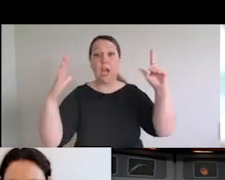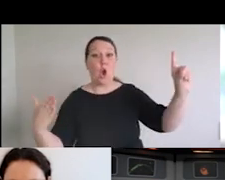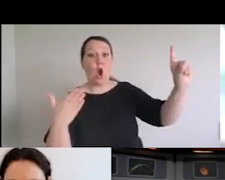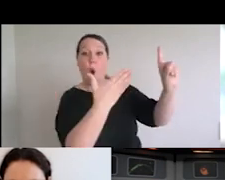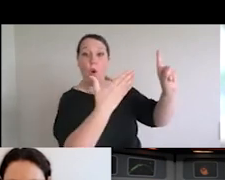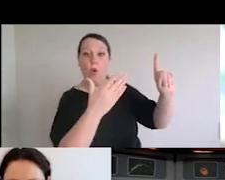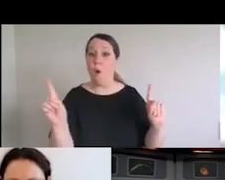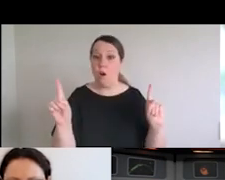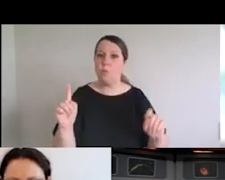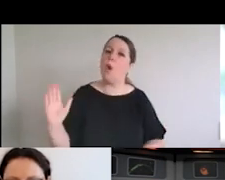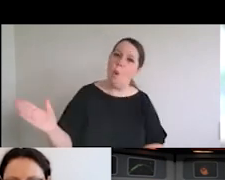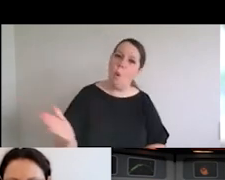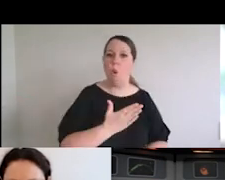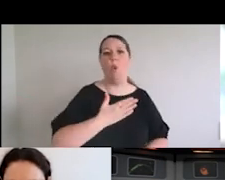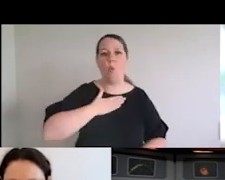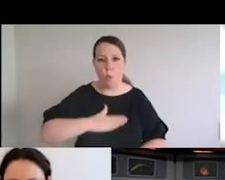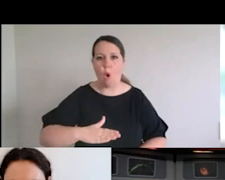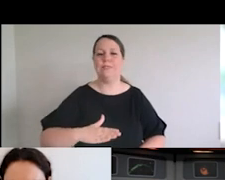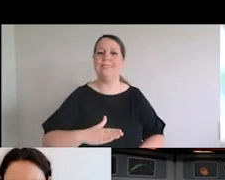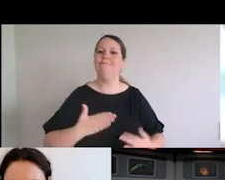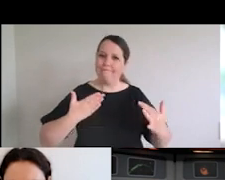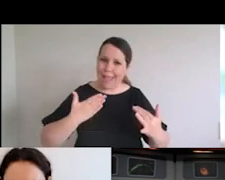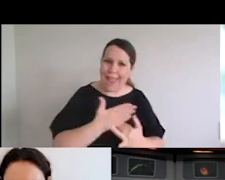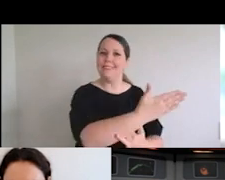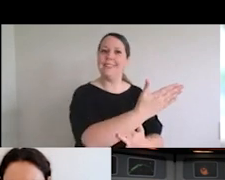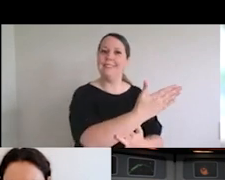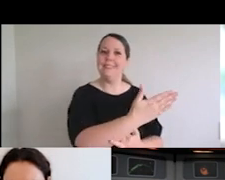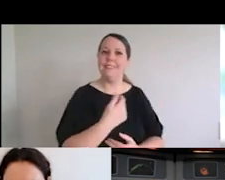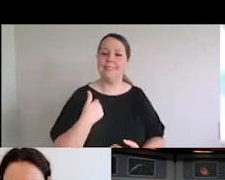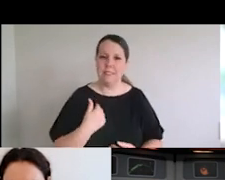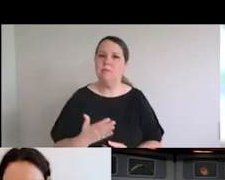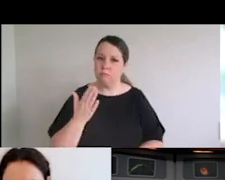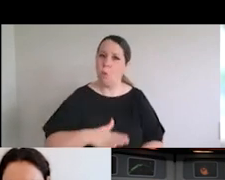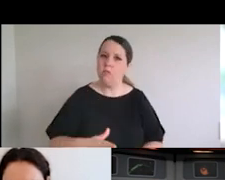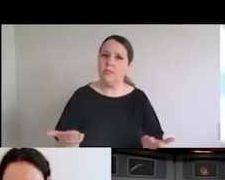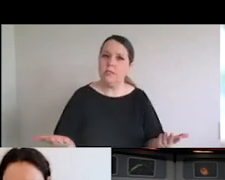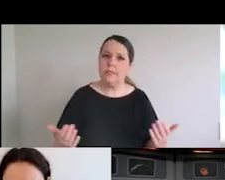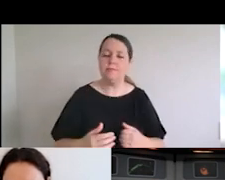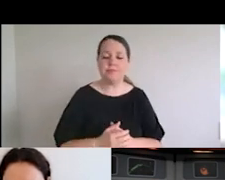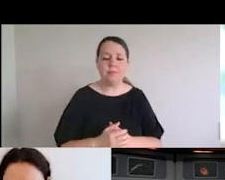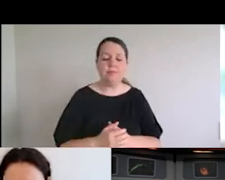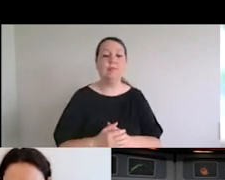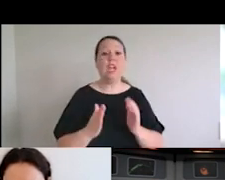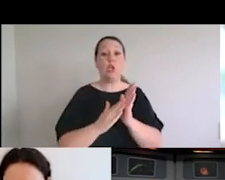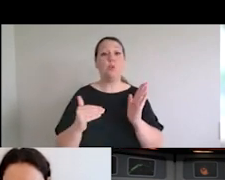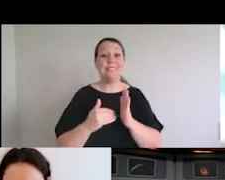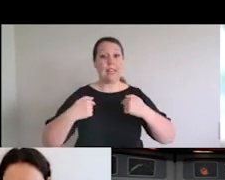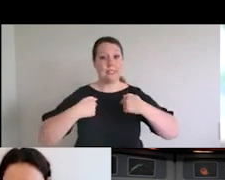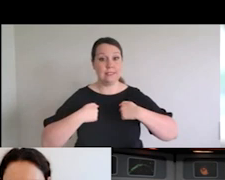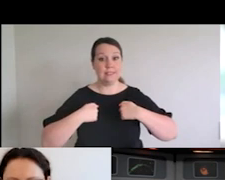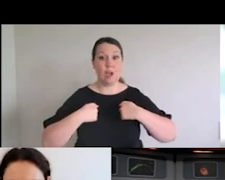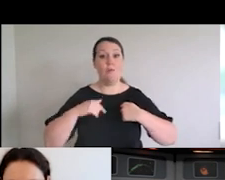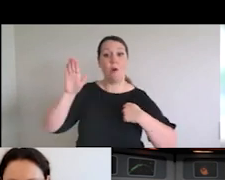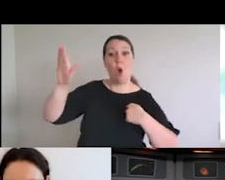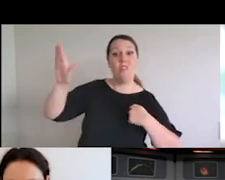for people with disabilities in this country. And in New Zealand, I found, as a disability activist from other country,